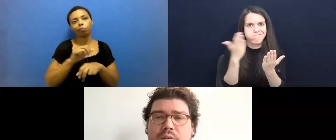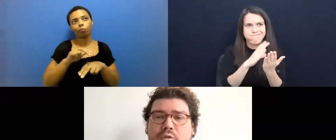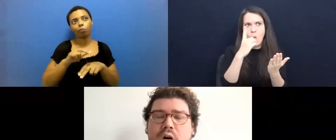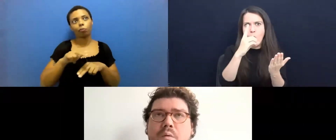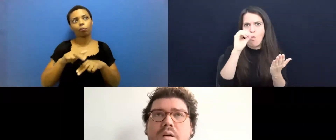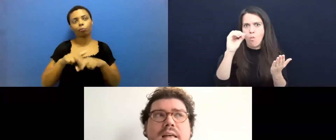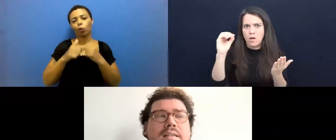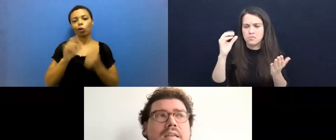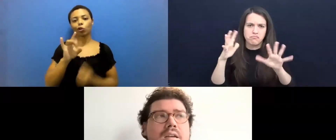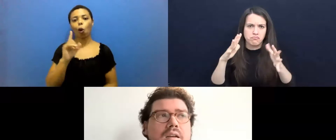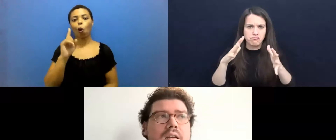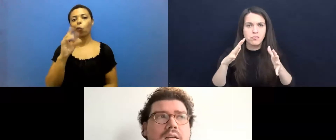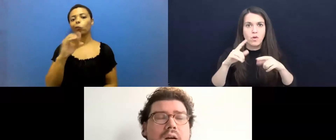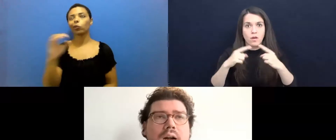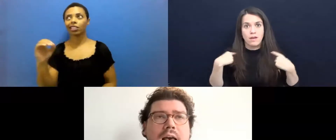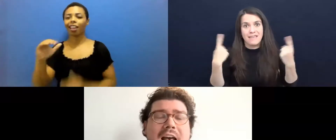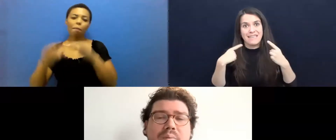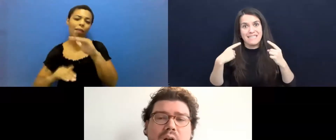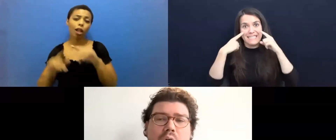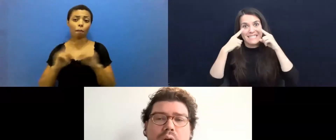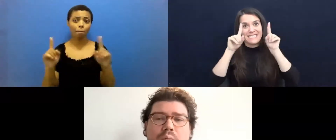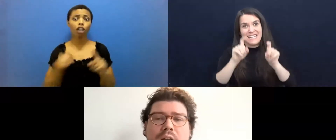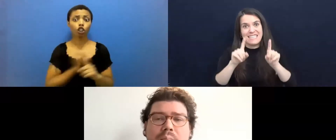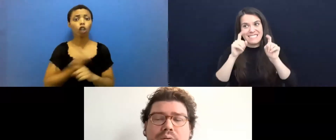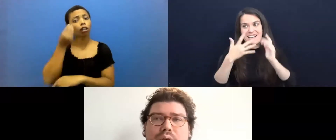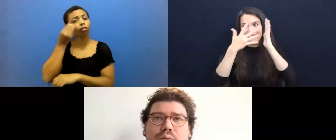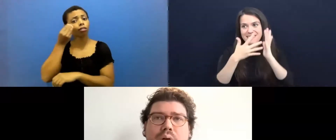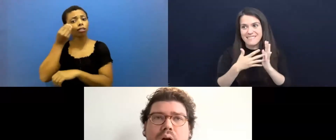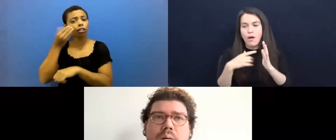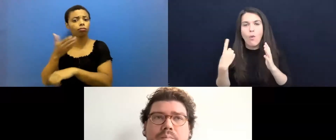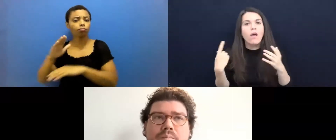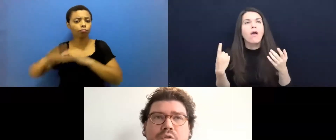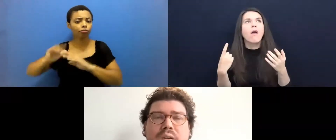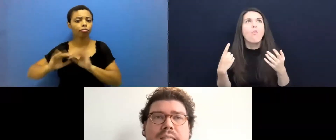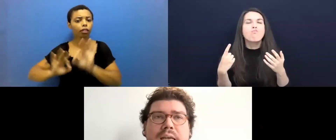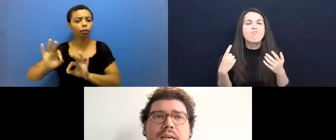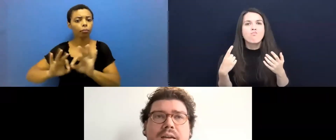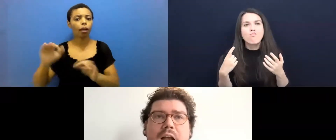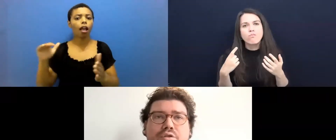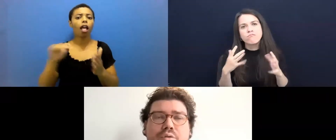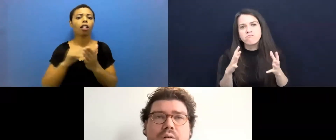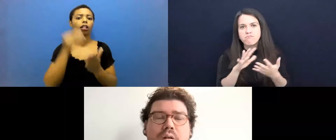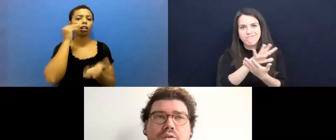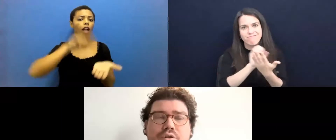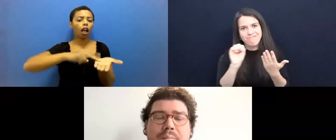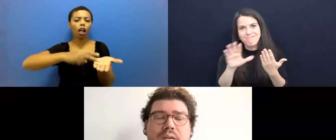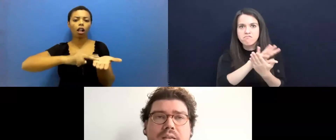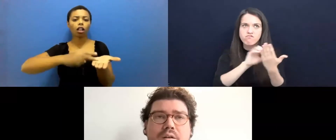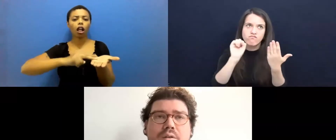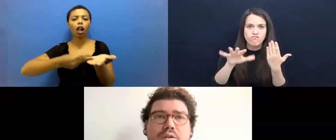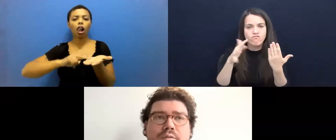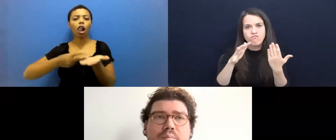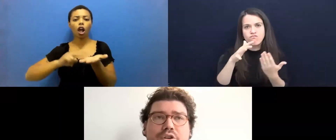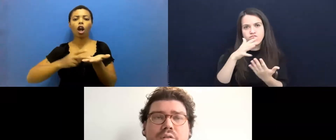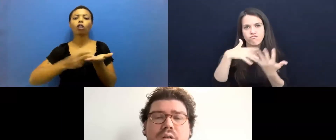signals. But for our testing in our lab, we were able to translate actual social haptic